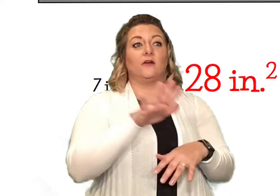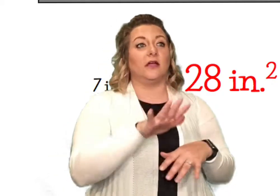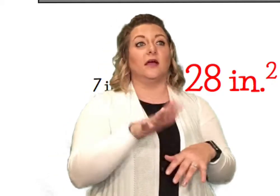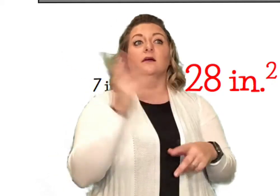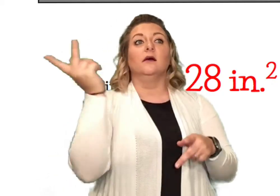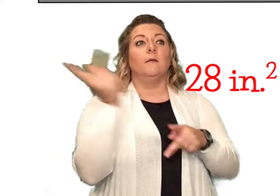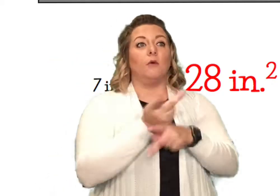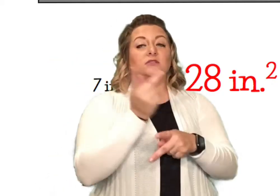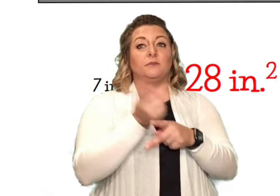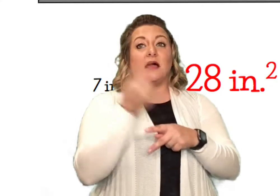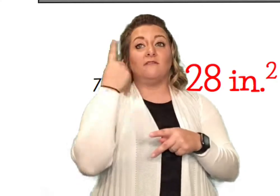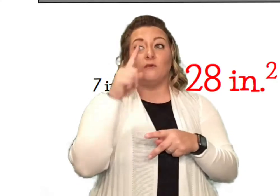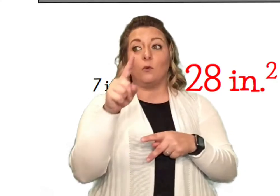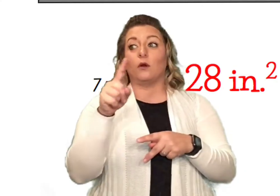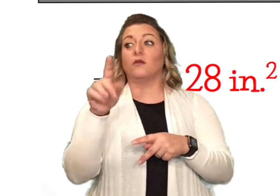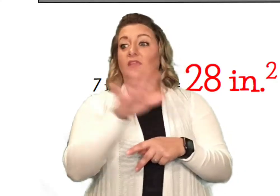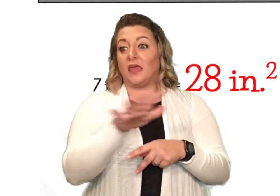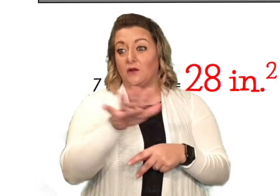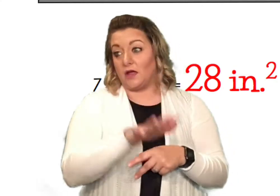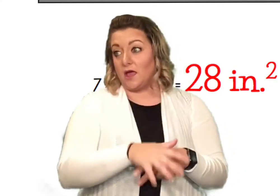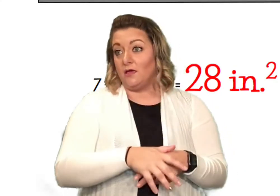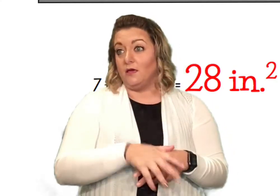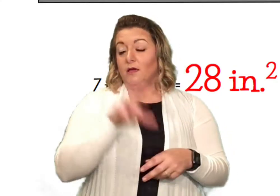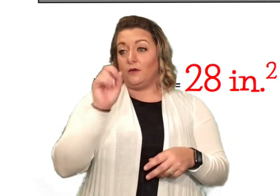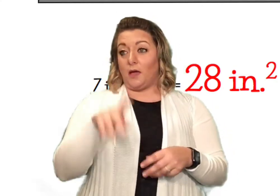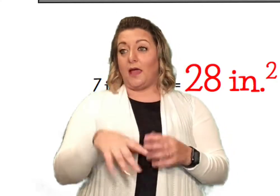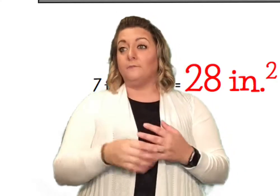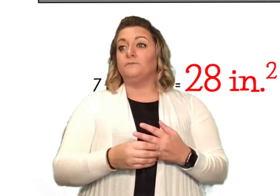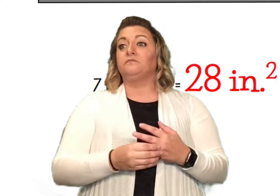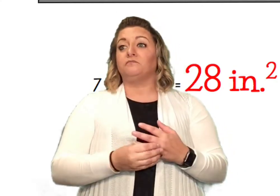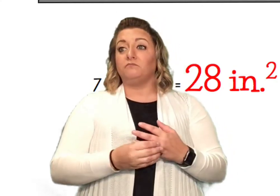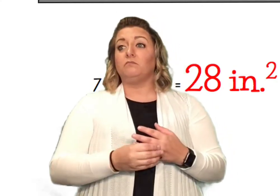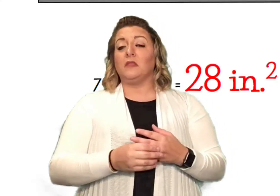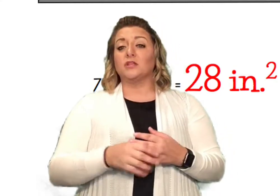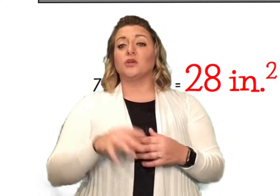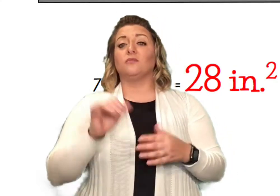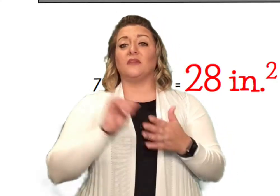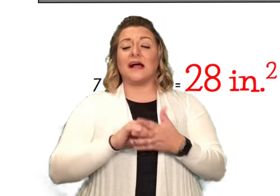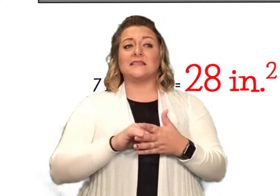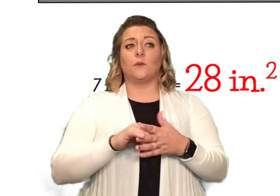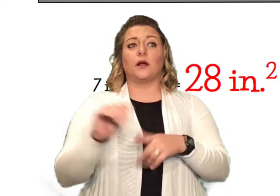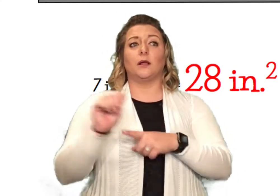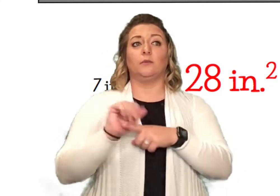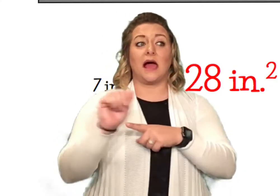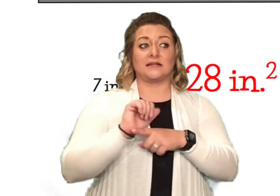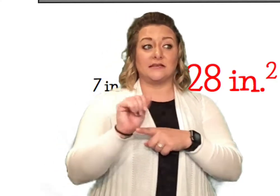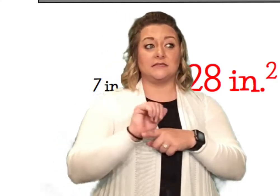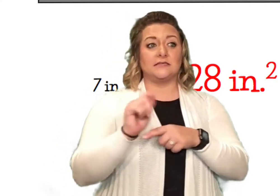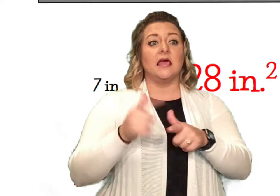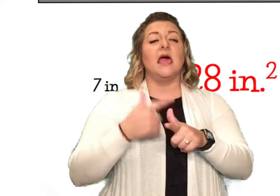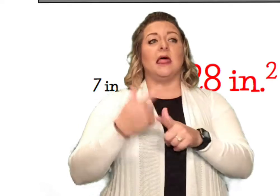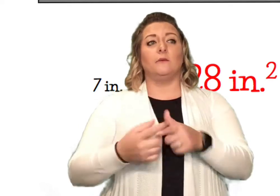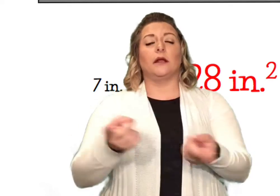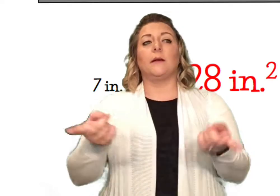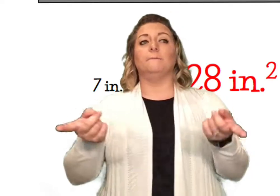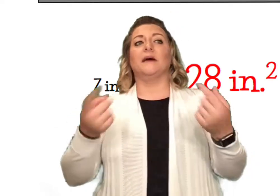area, multiply for the area, okay? So that's how we're going to practice, and then we're going to come